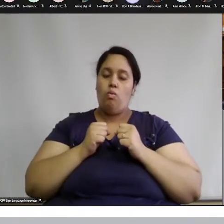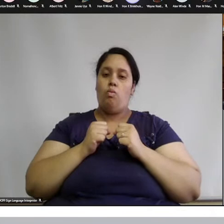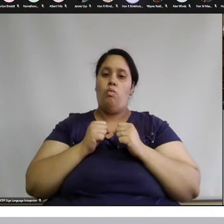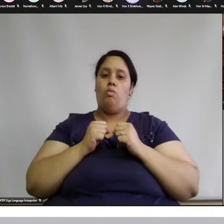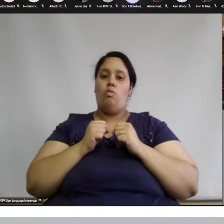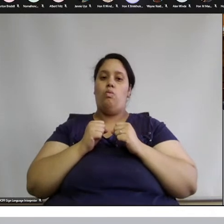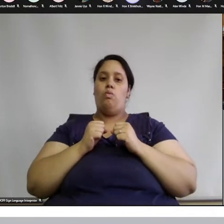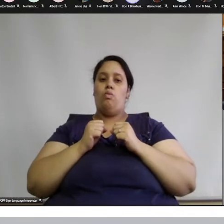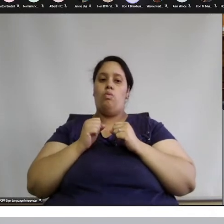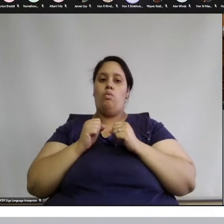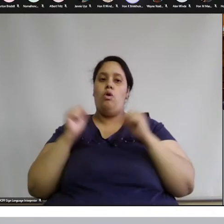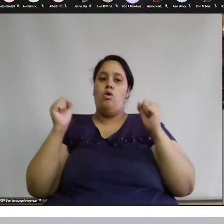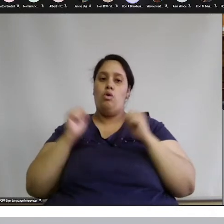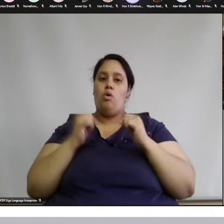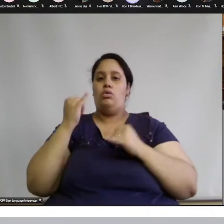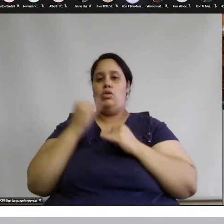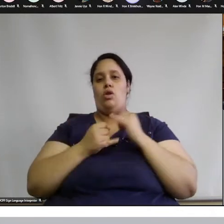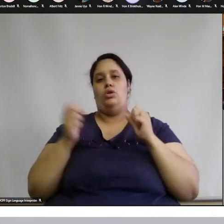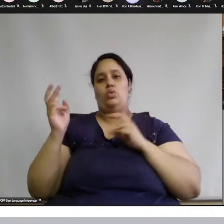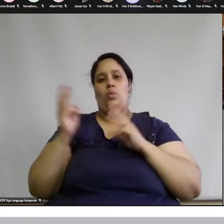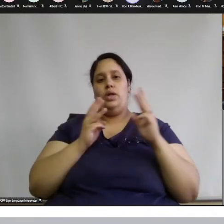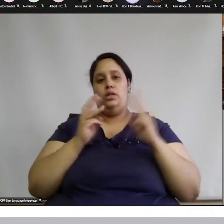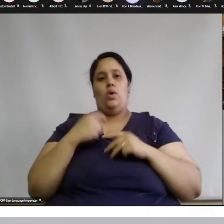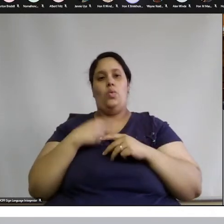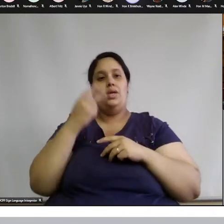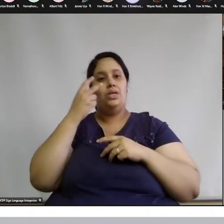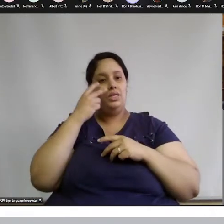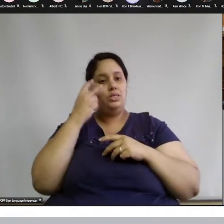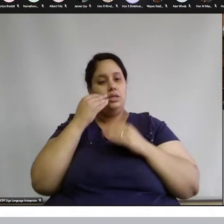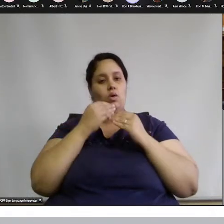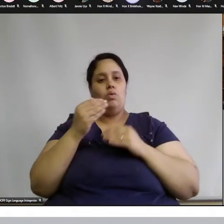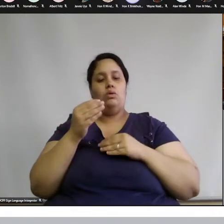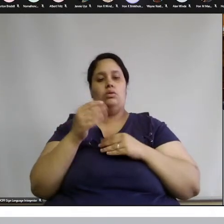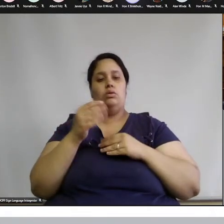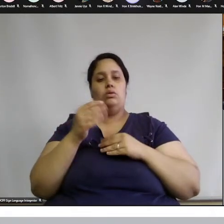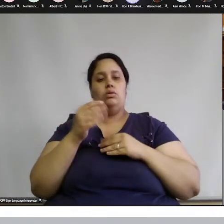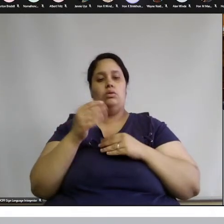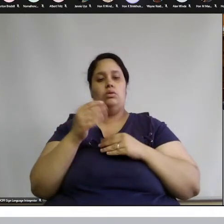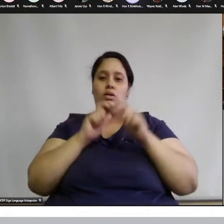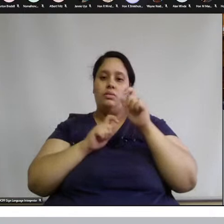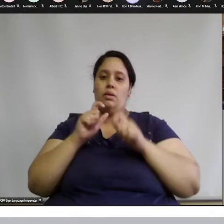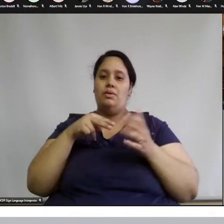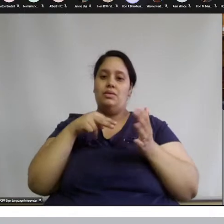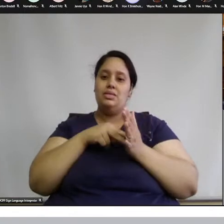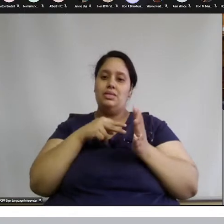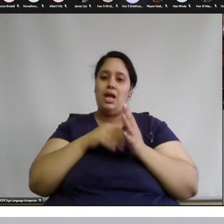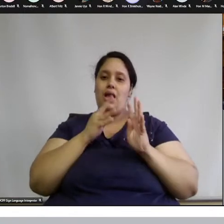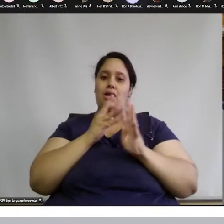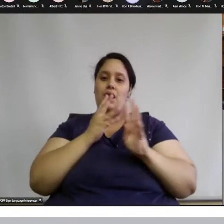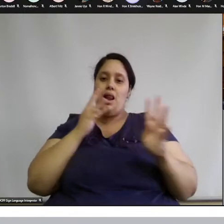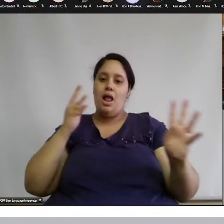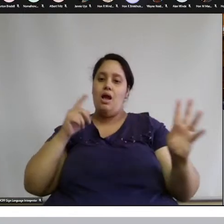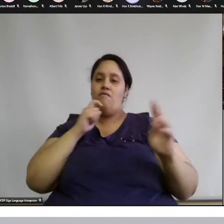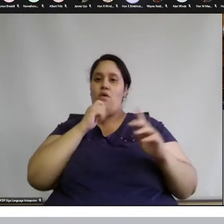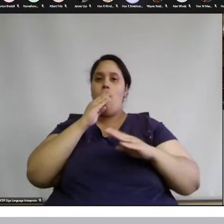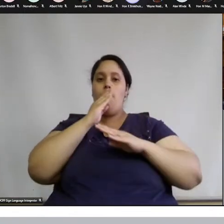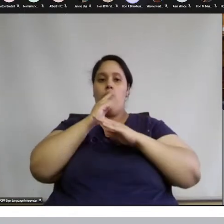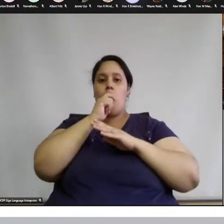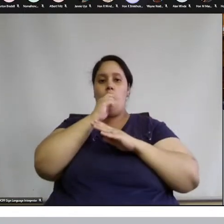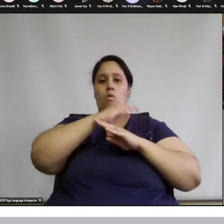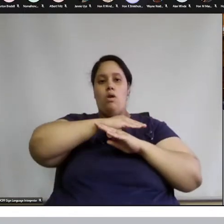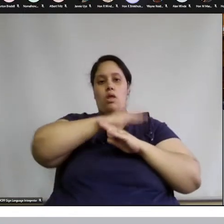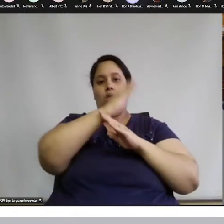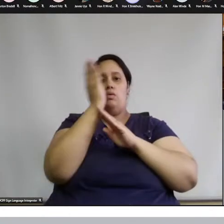freezing cold in this last winter, and we have seen our elderly standing in lines from the morning till the